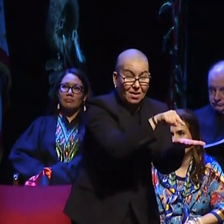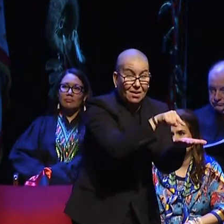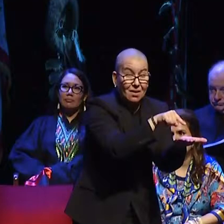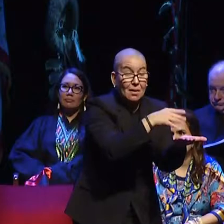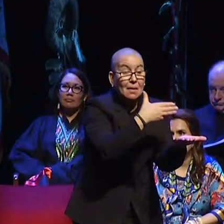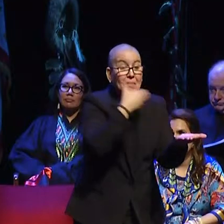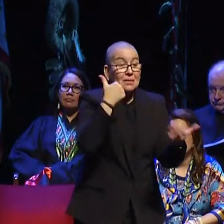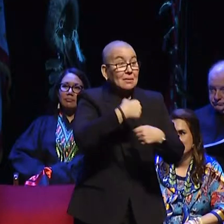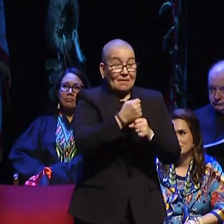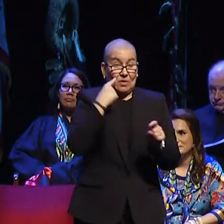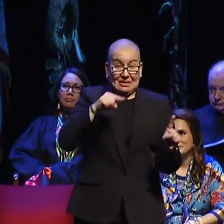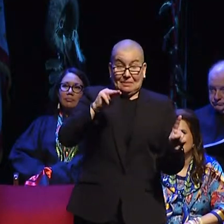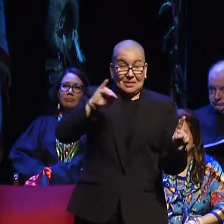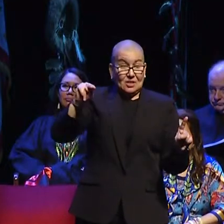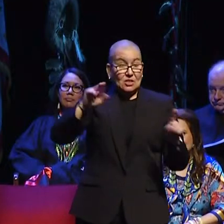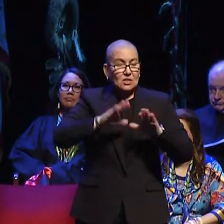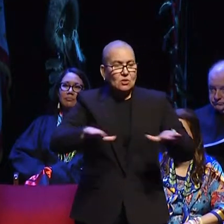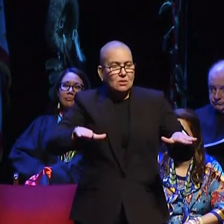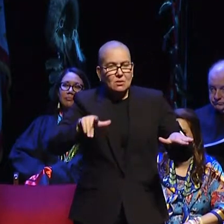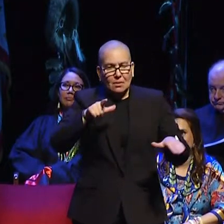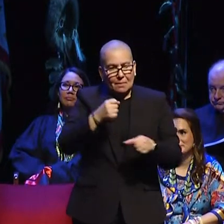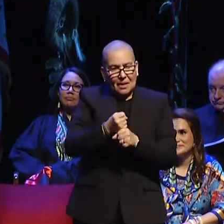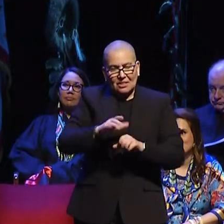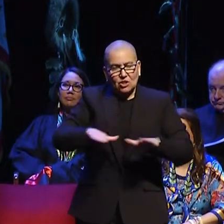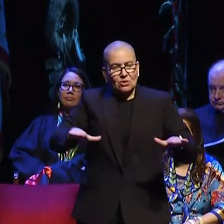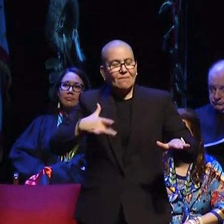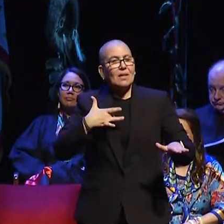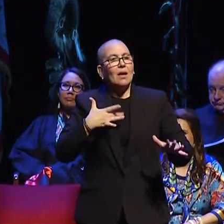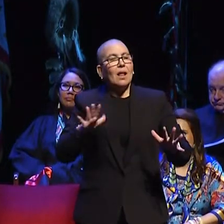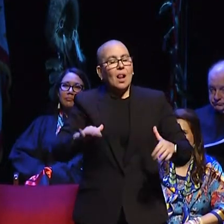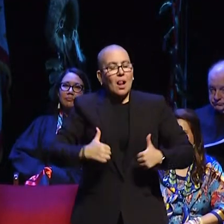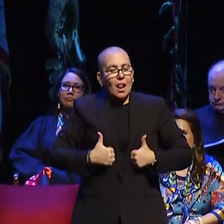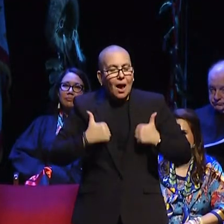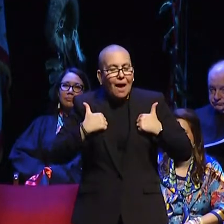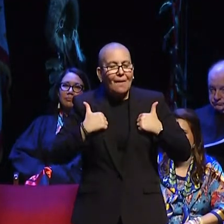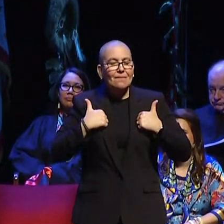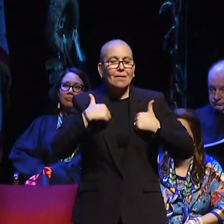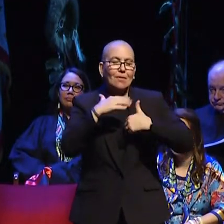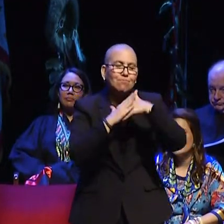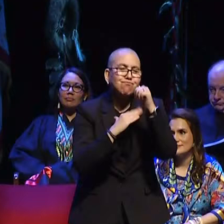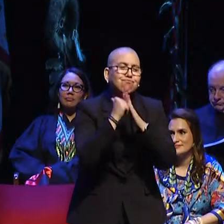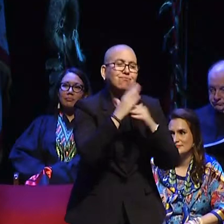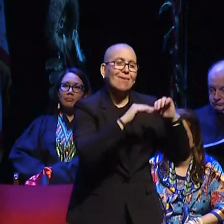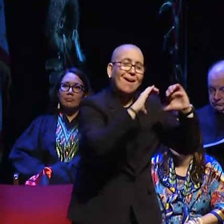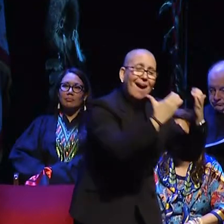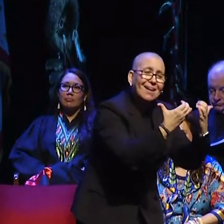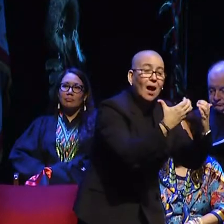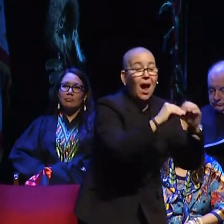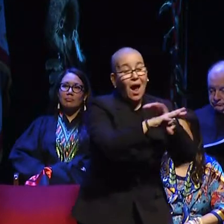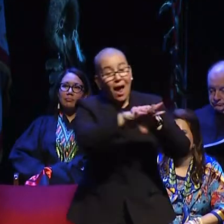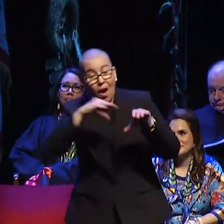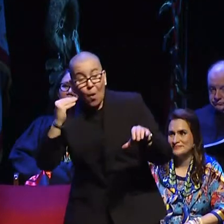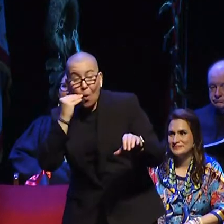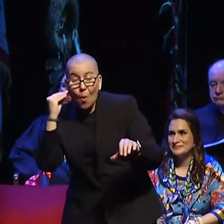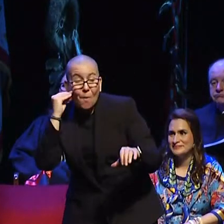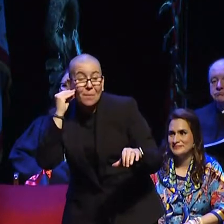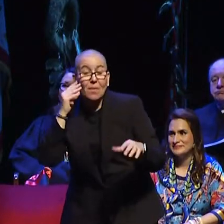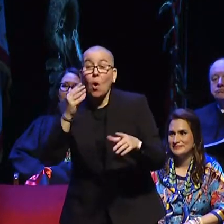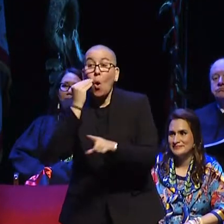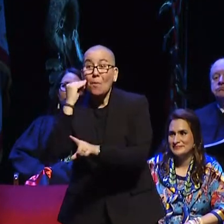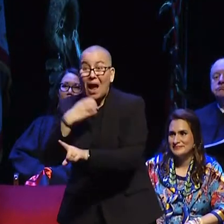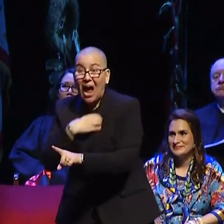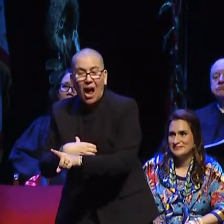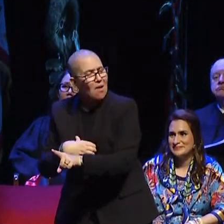kids, we need to make sure that kids are thriving in and out of the classroom. Children can't learn if they're hungry or if they're homeless. We have the